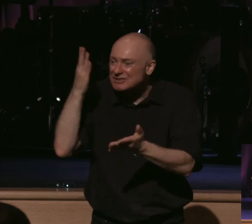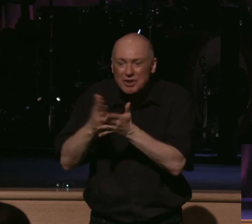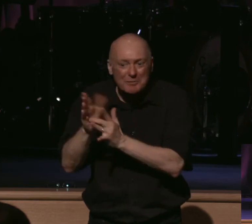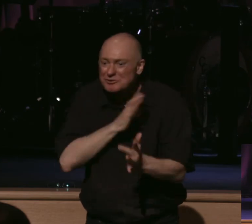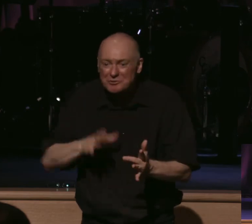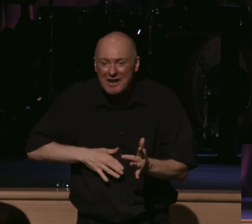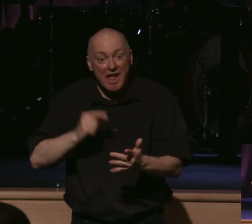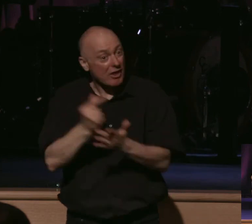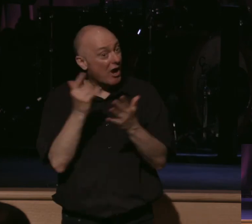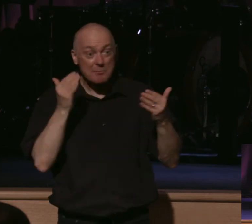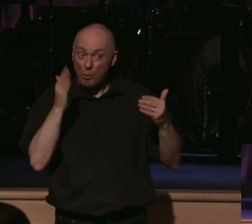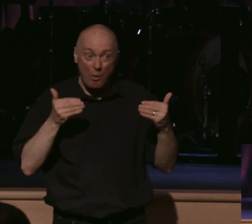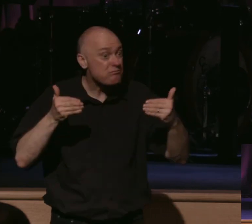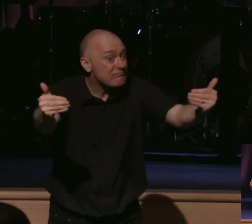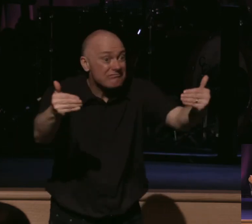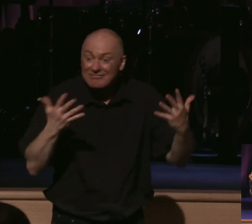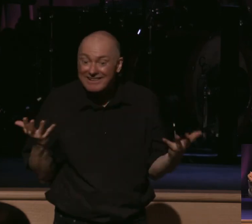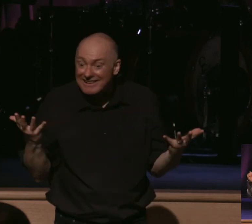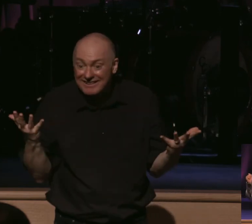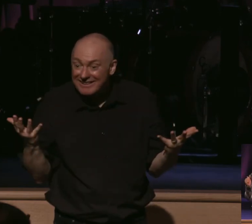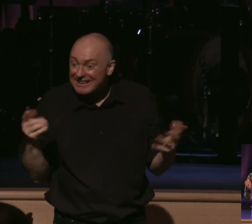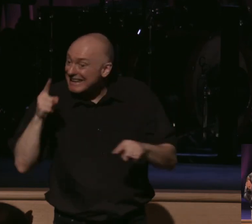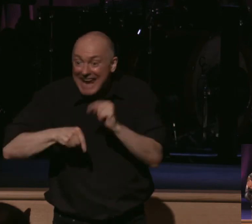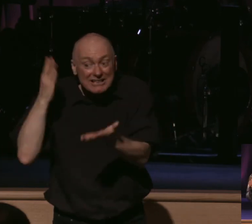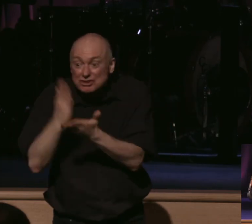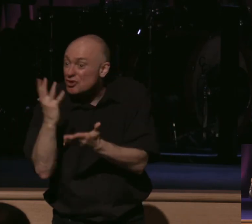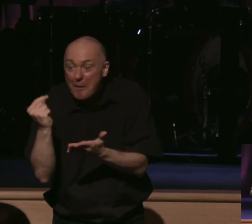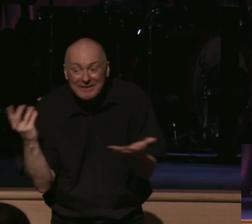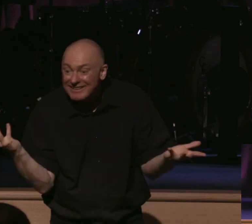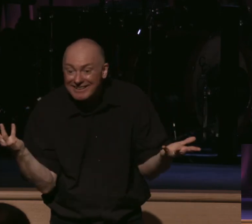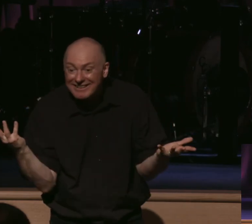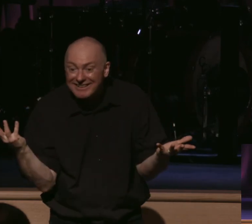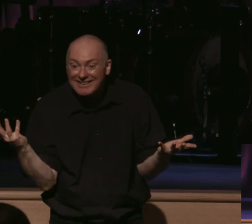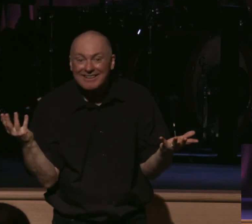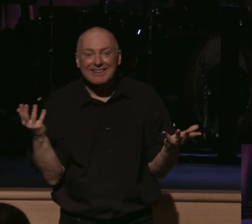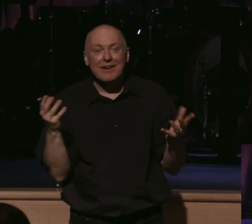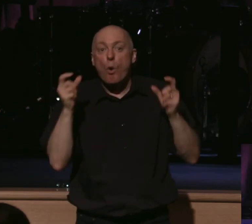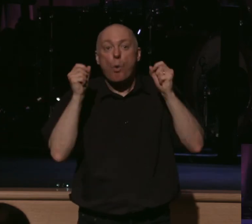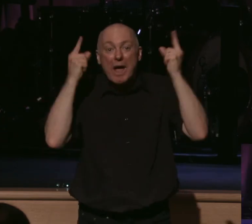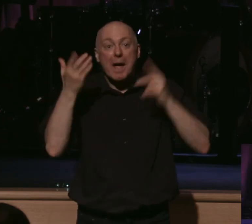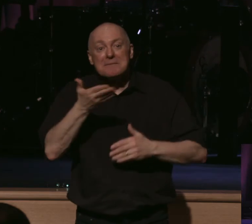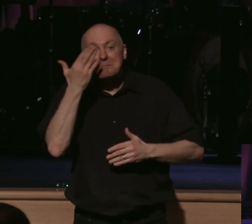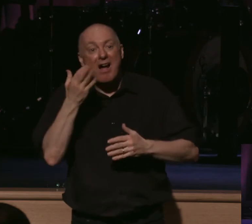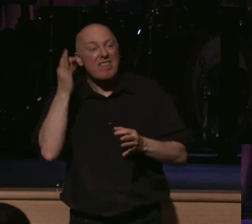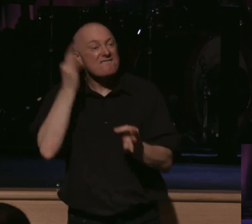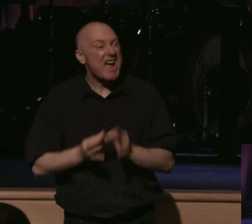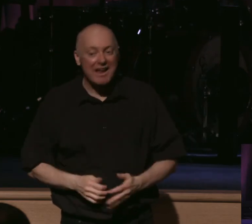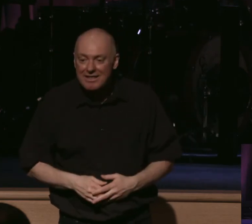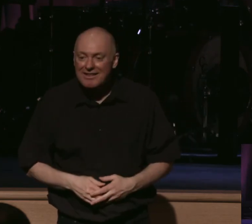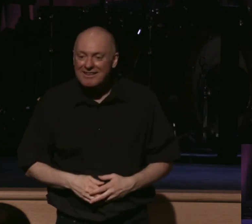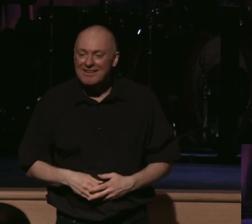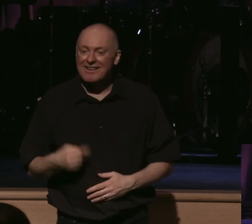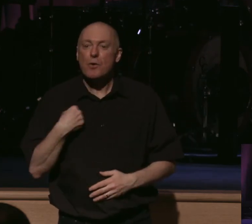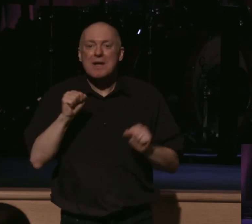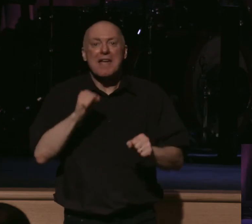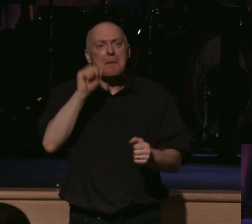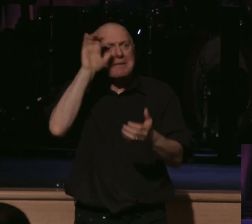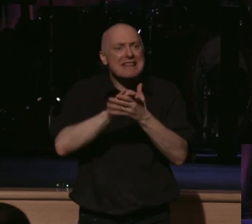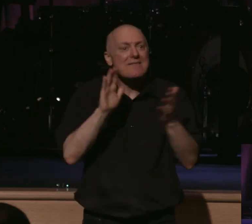gospel is going forward. He's doing all this. I mean, it's just, it's just, just, just wake up and smell the faith right here, okay? Because we can believe expectantly to say, in